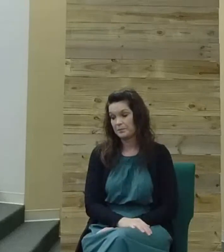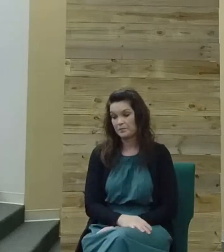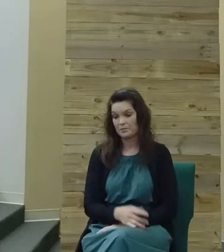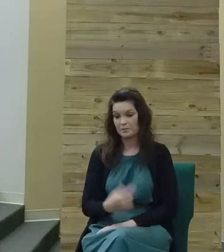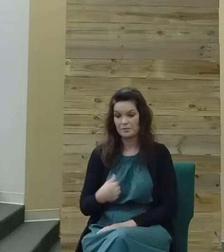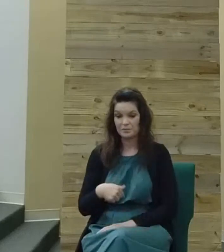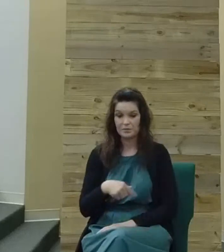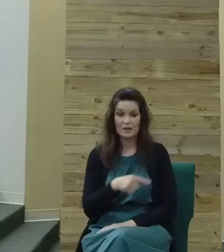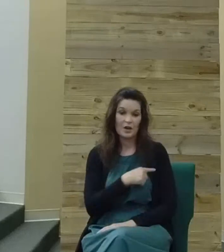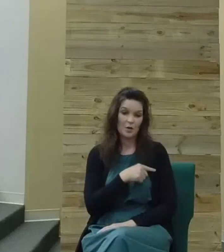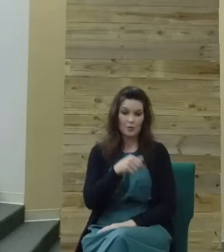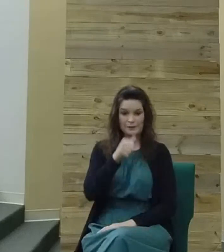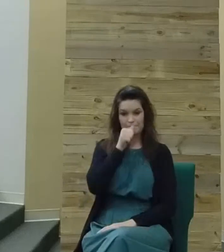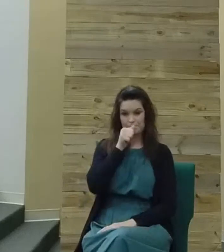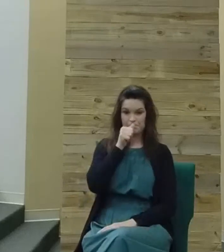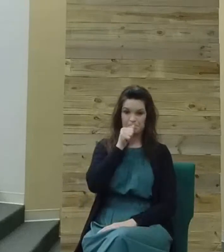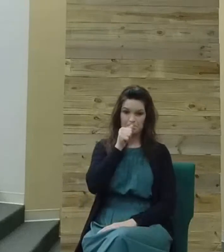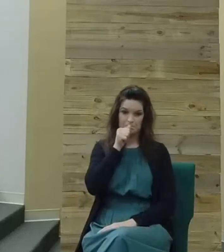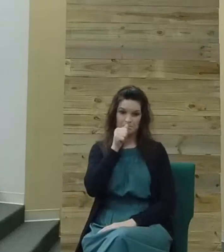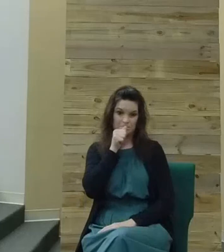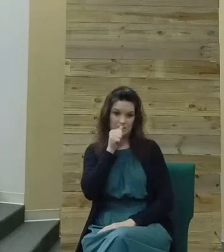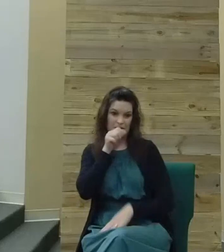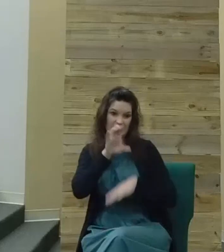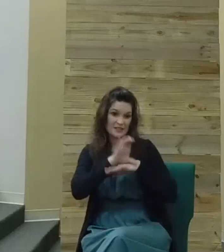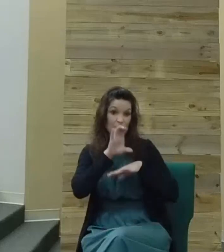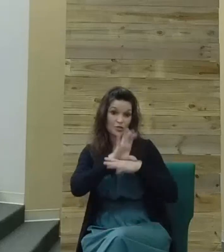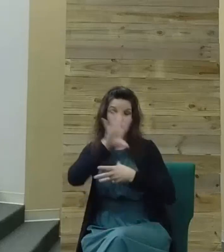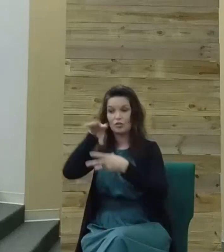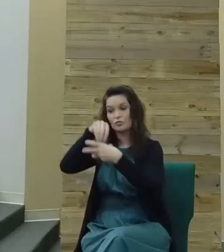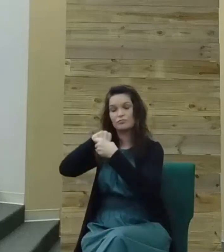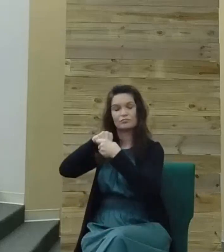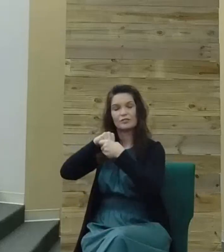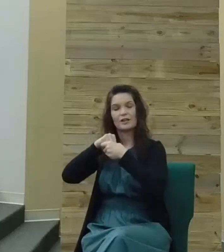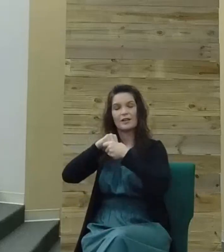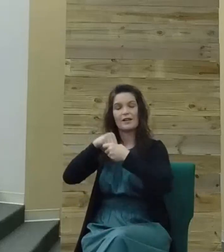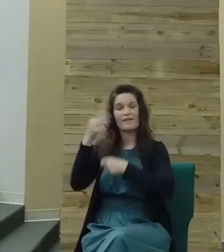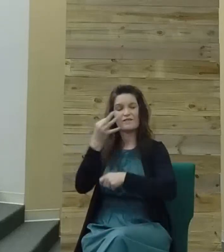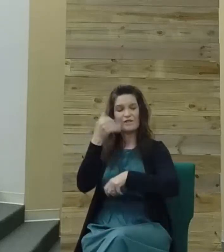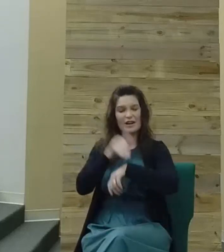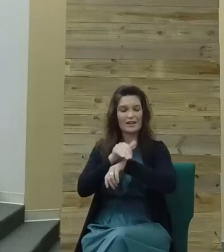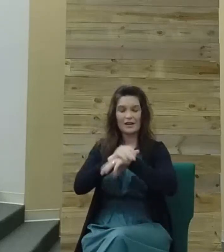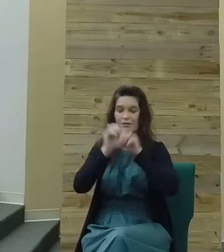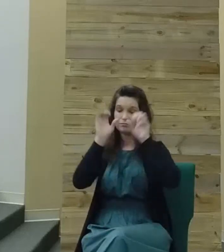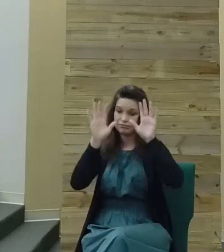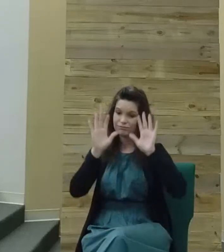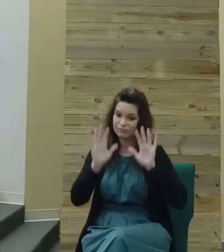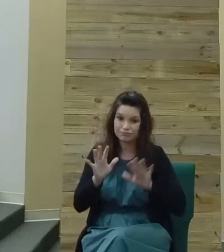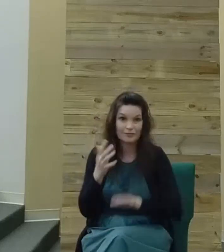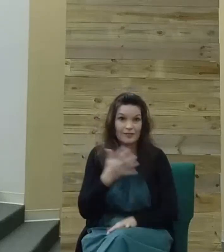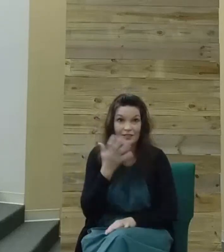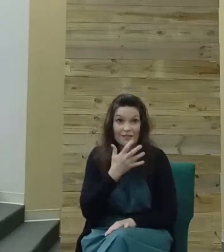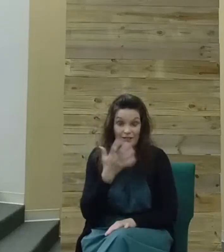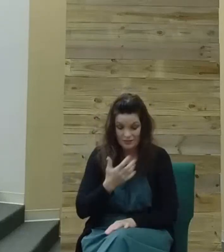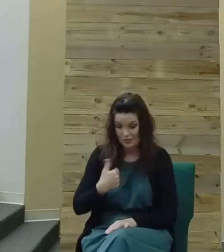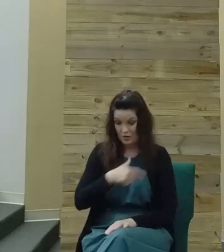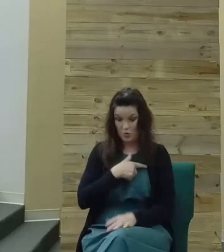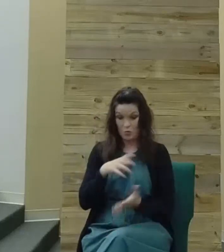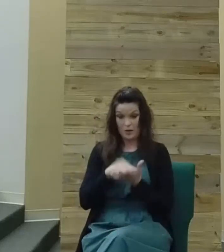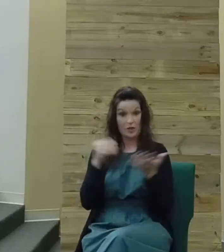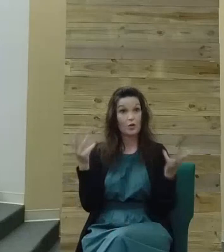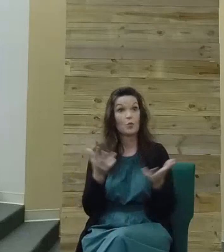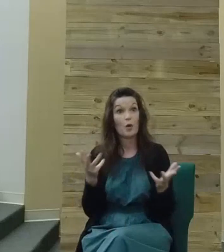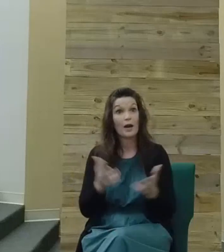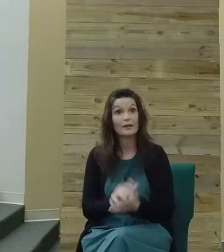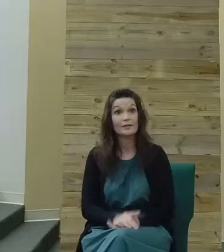We participated in secret church on Friday night, and it was phenomenal. And one of the things that we learned is